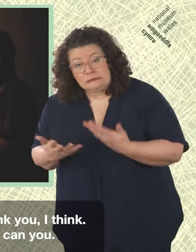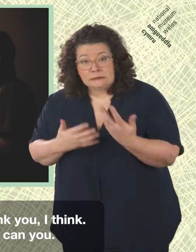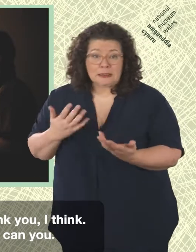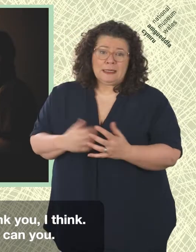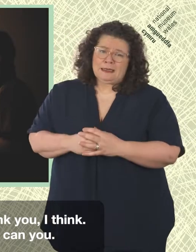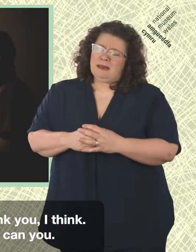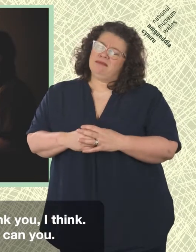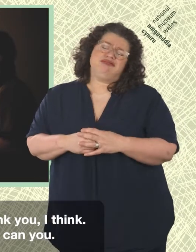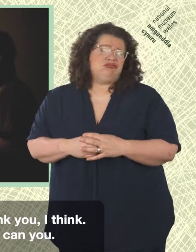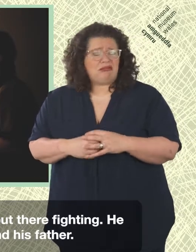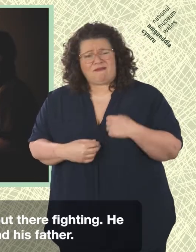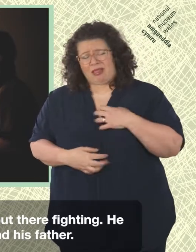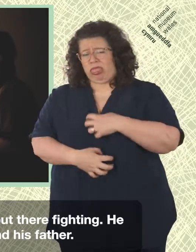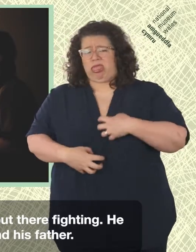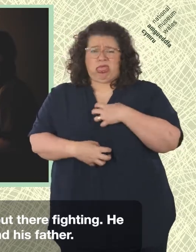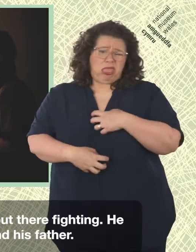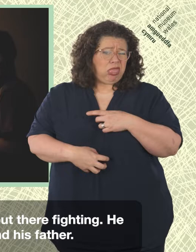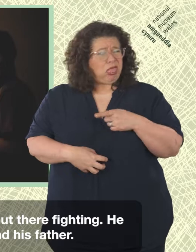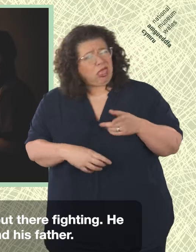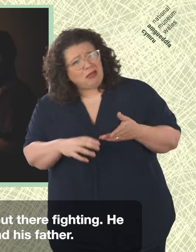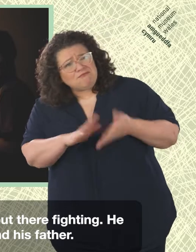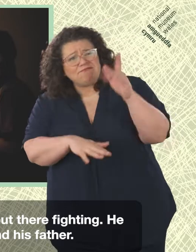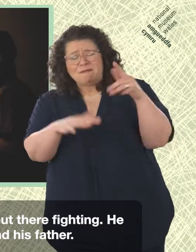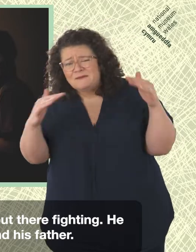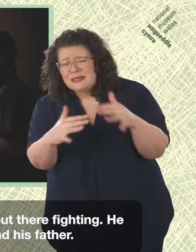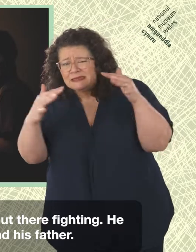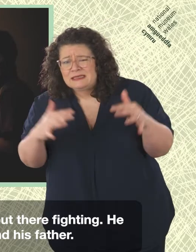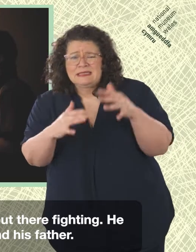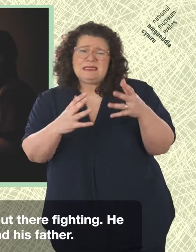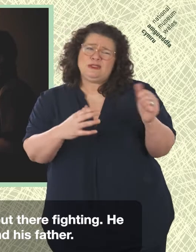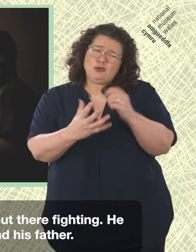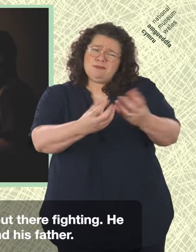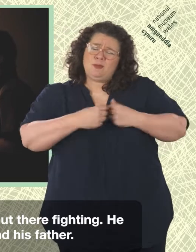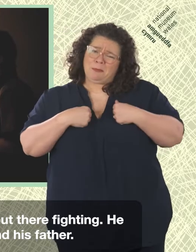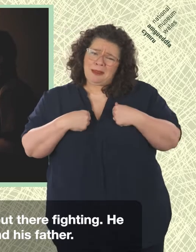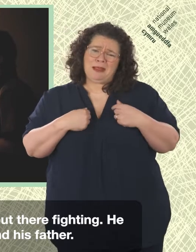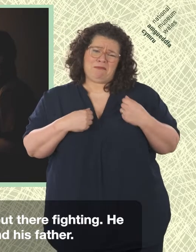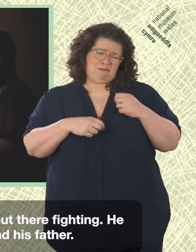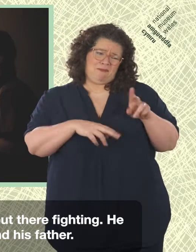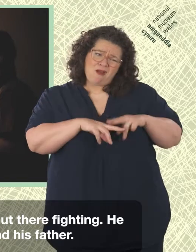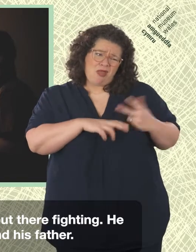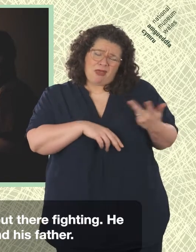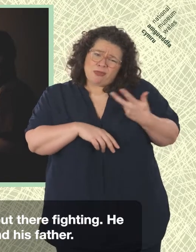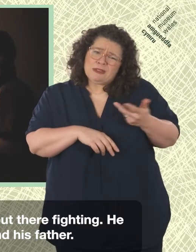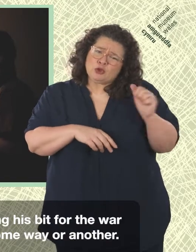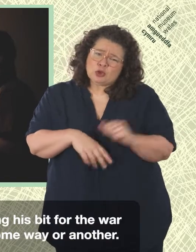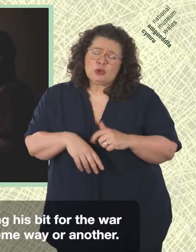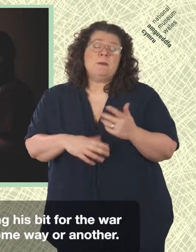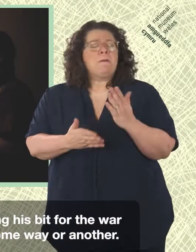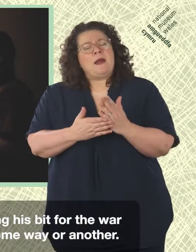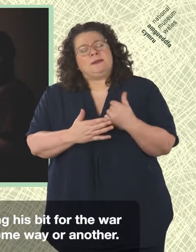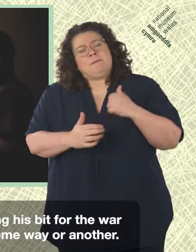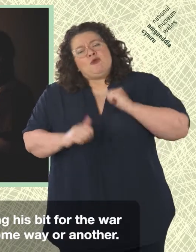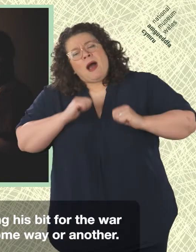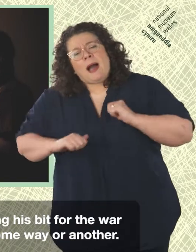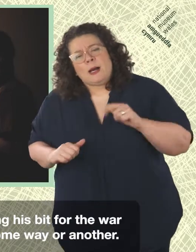you never can tell, can you? Oh, Mrs. Griffiths, he shouldn't be out there fighting. He should be here with me and his father. But